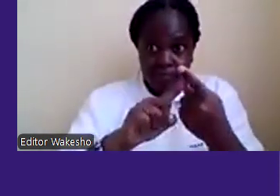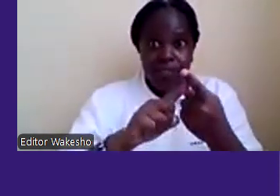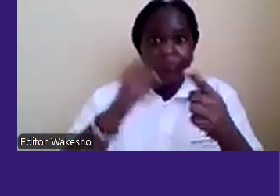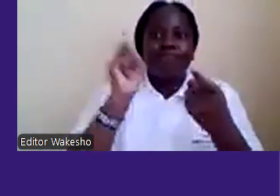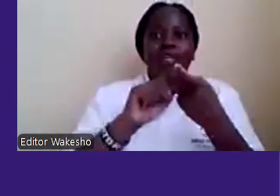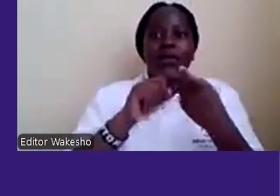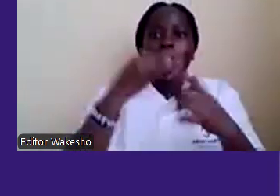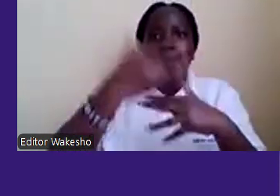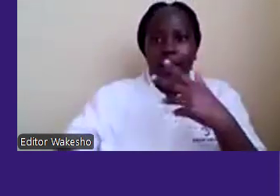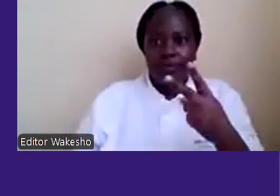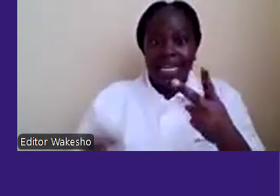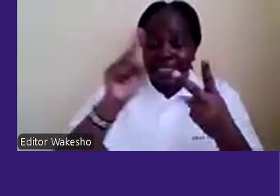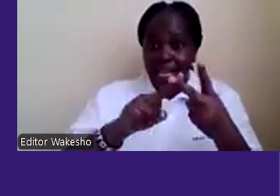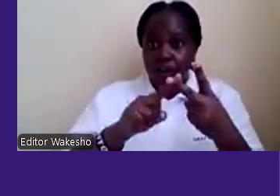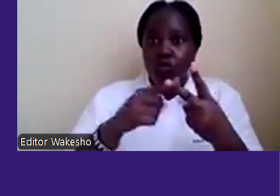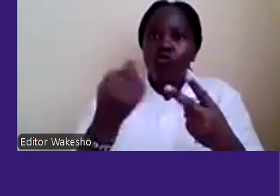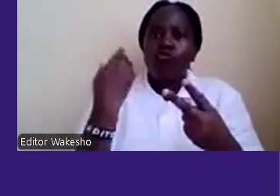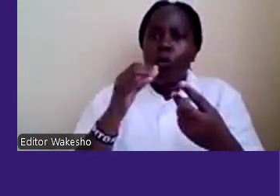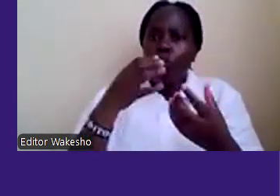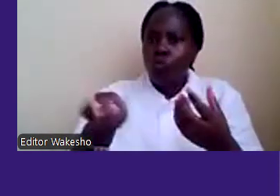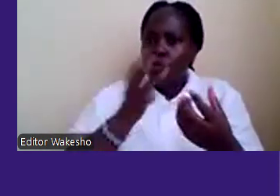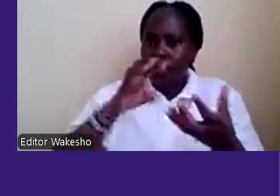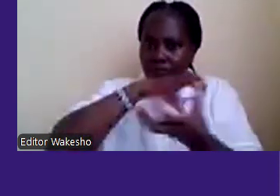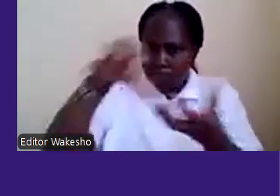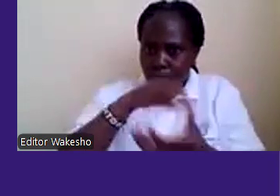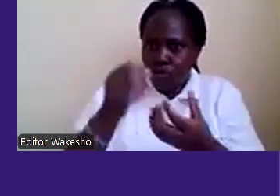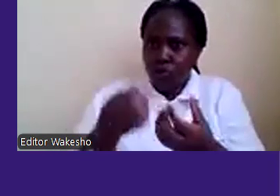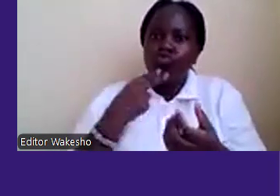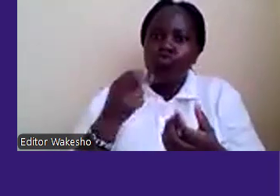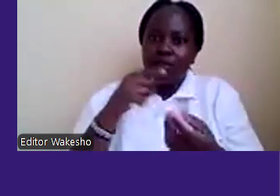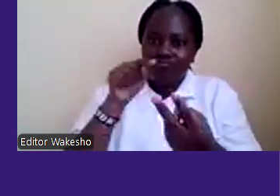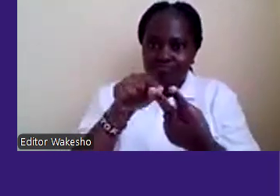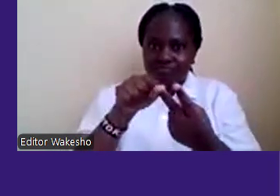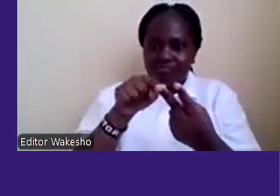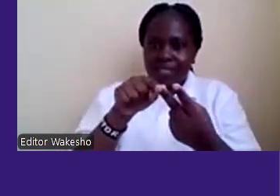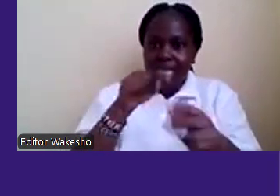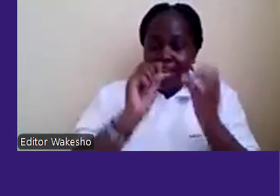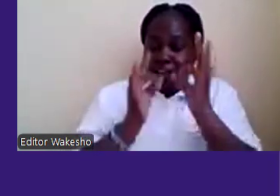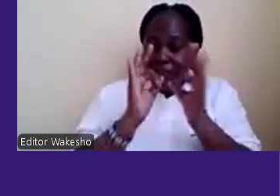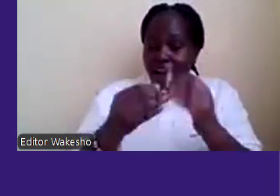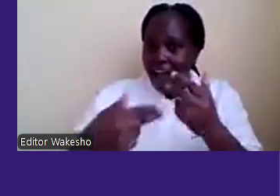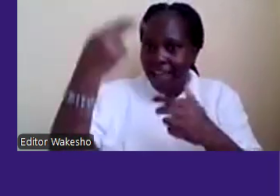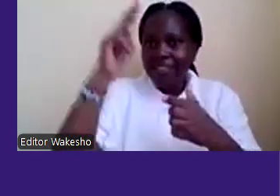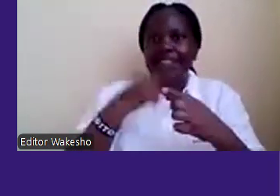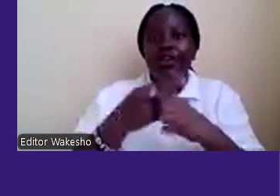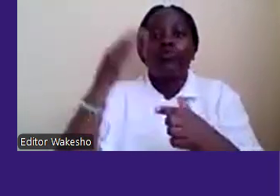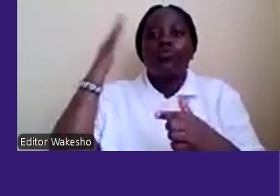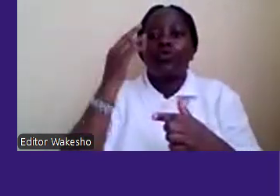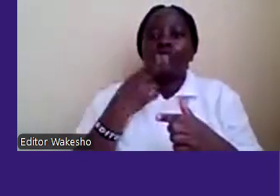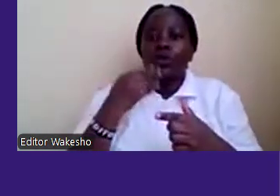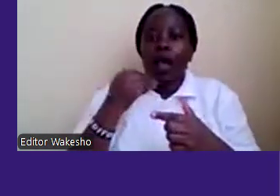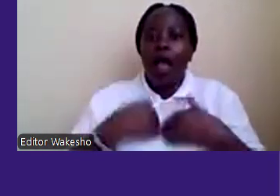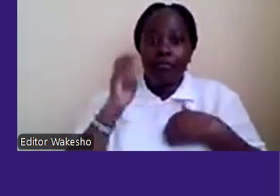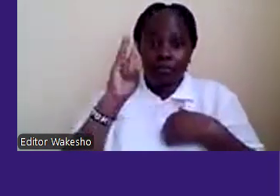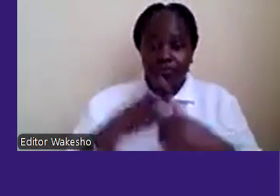you glucose directly, does the glucose remain in your bloodstream? And that means you will record still